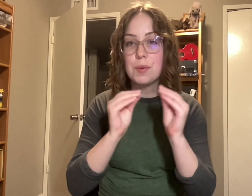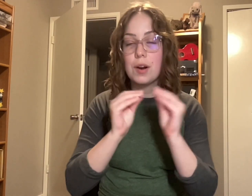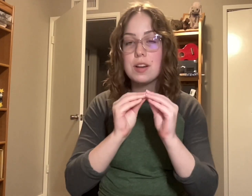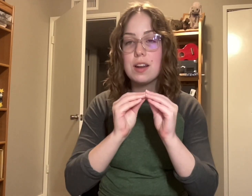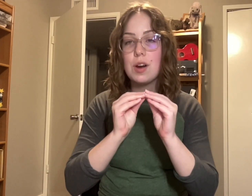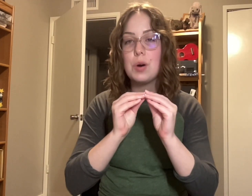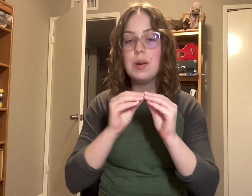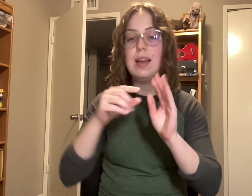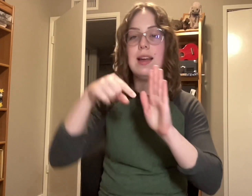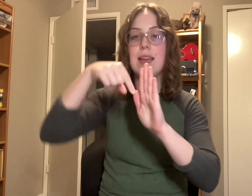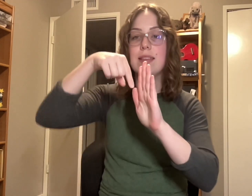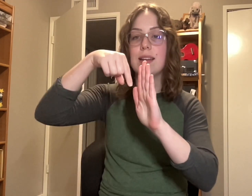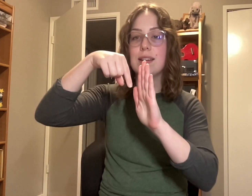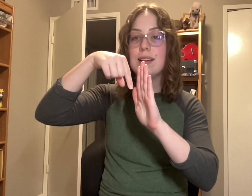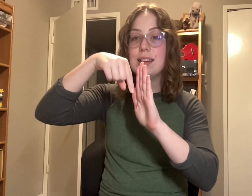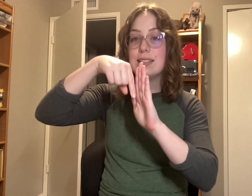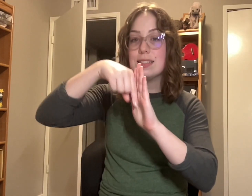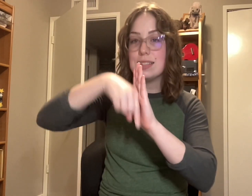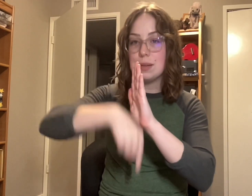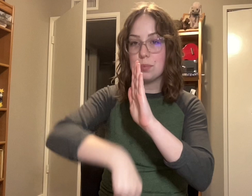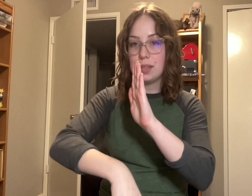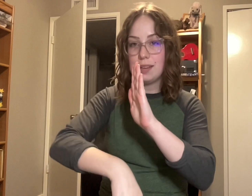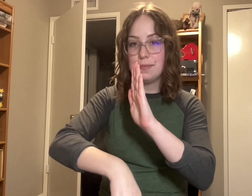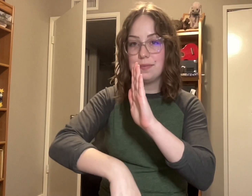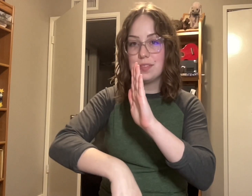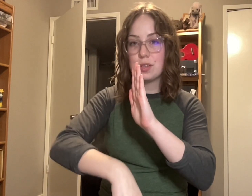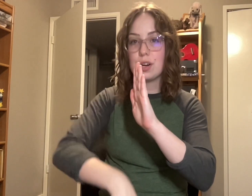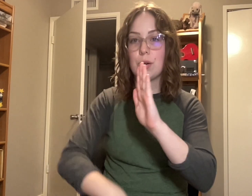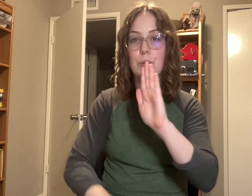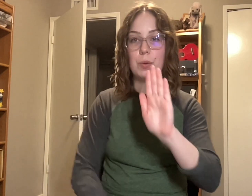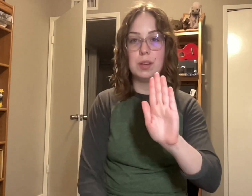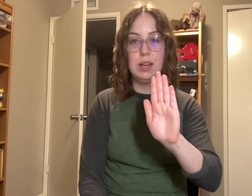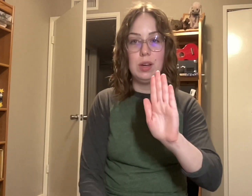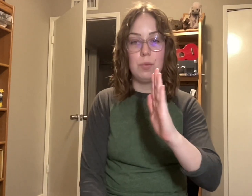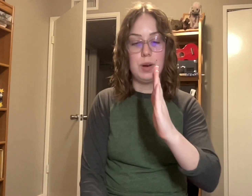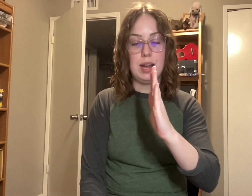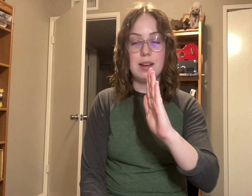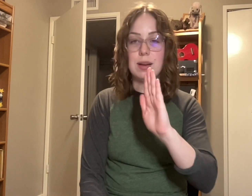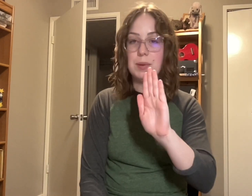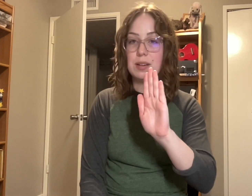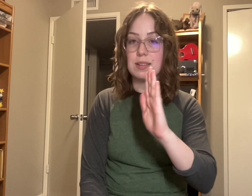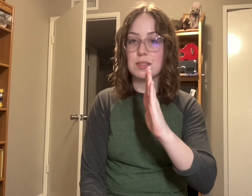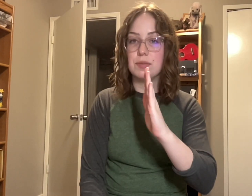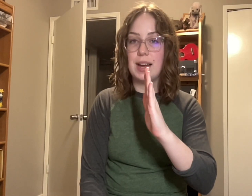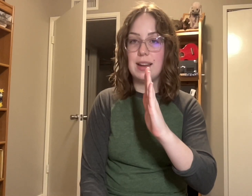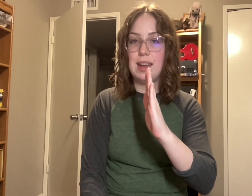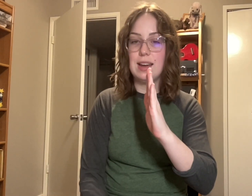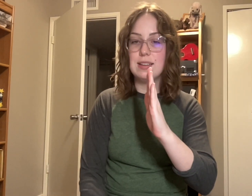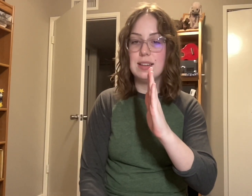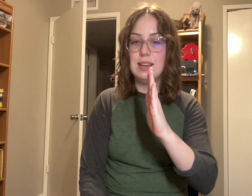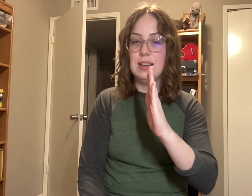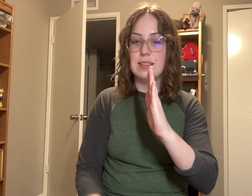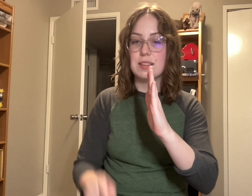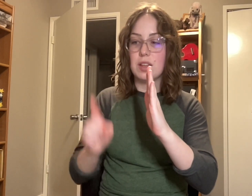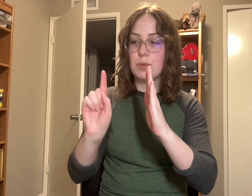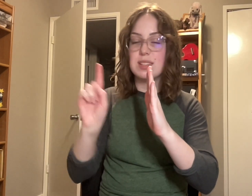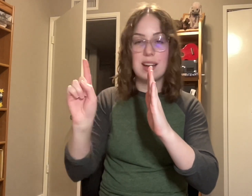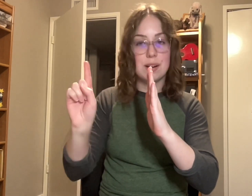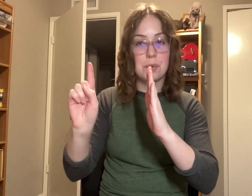already know, and then deeply. So you're going to hold one hand up here, this flat hand. This other one is that number one